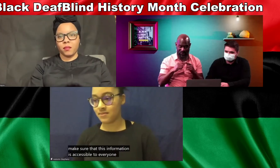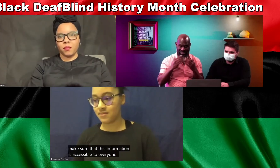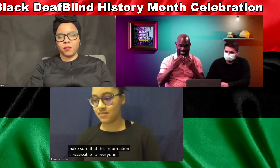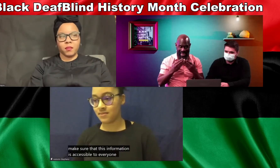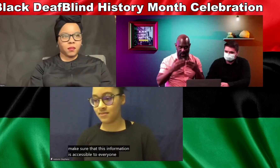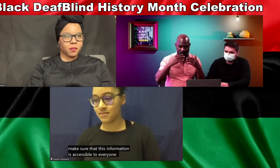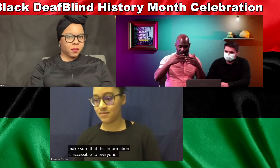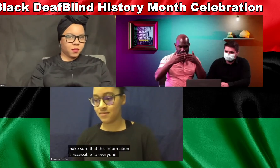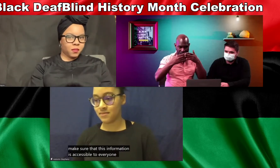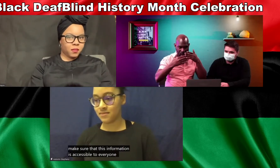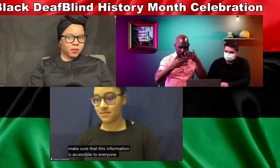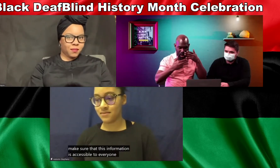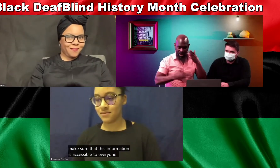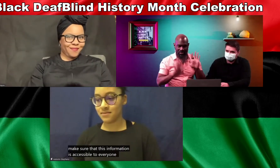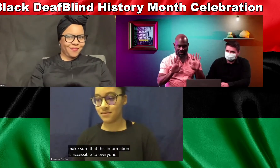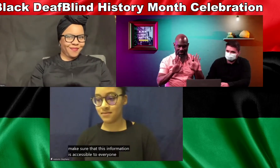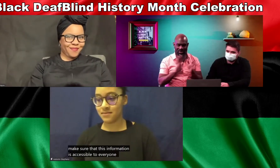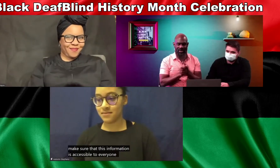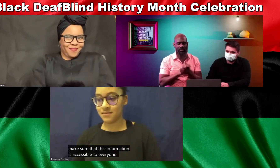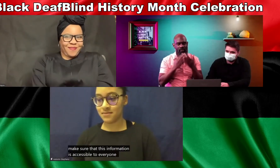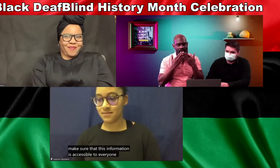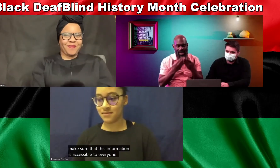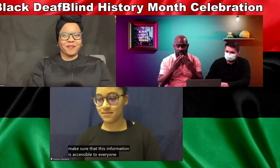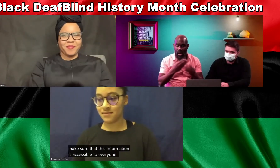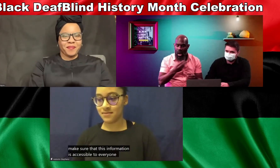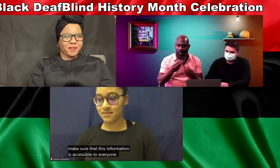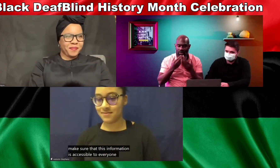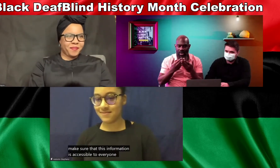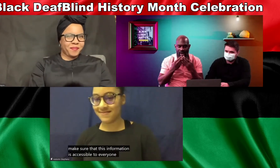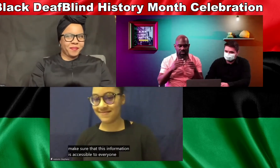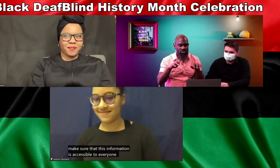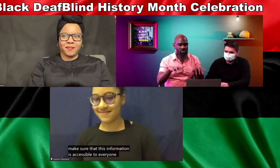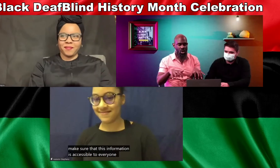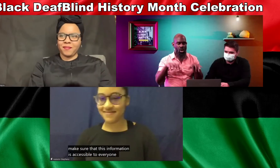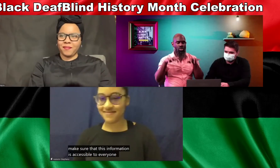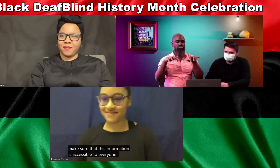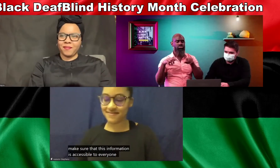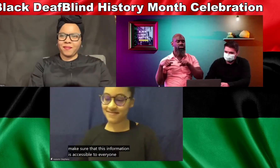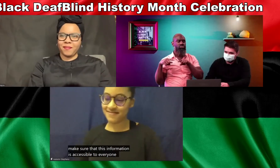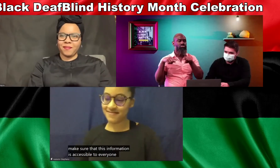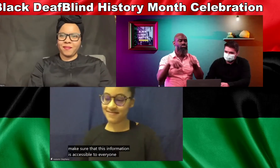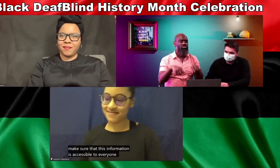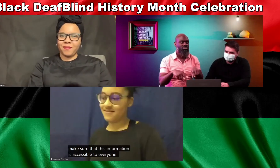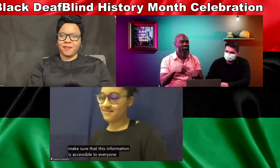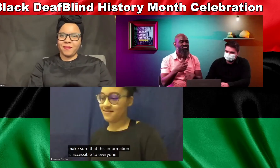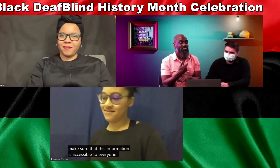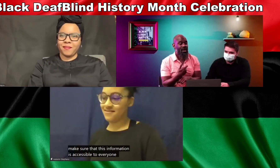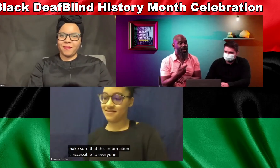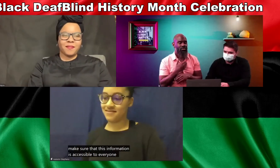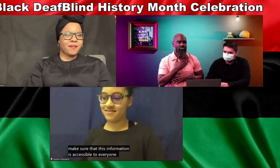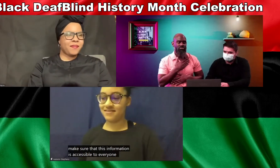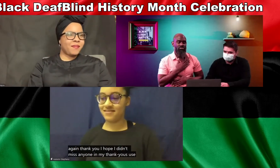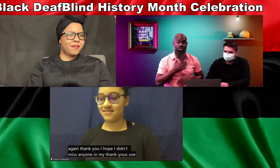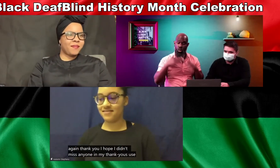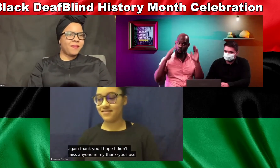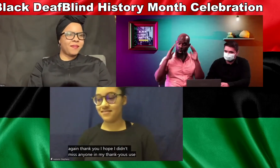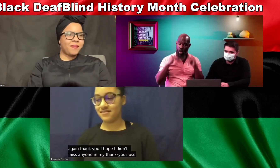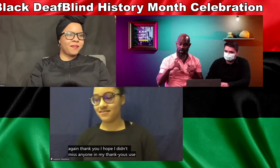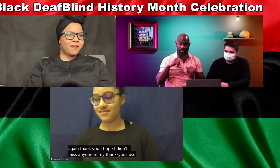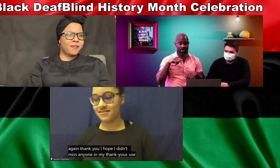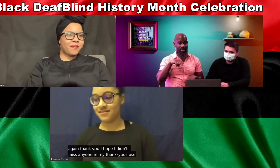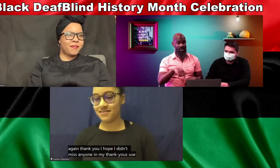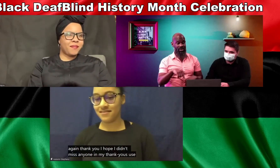Once again, thank you. I hope I didn't miss anyone in my thank yous. And I want to say thank you for those of you in